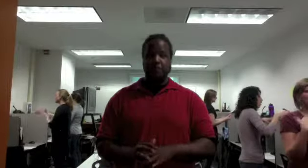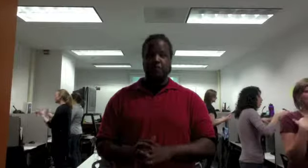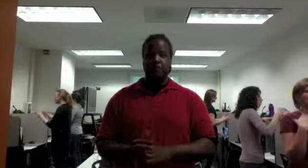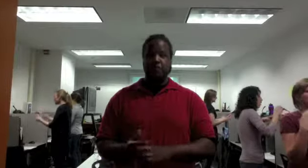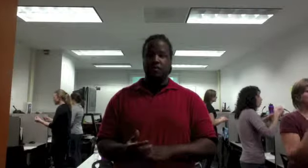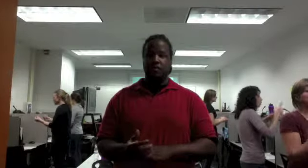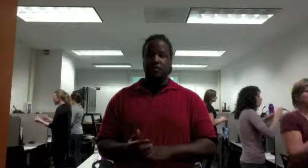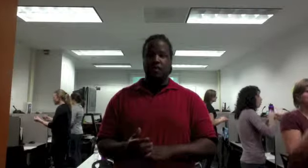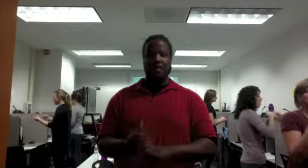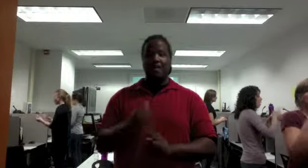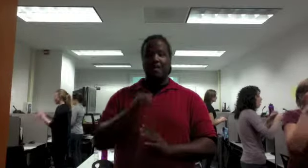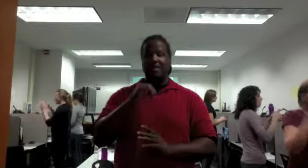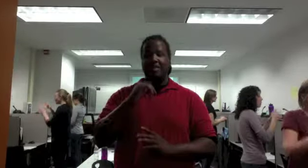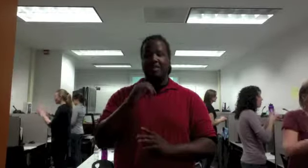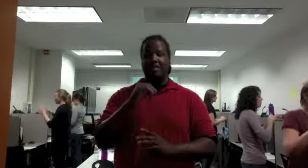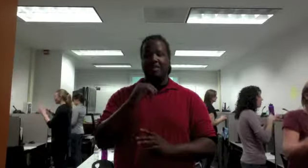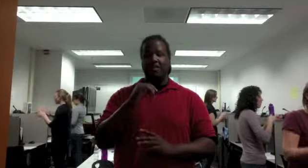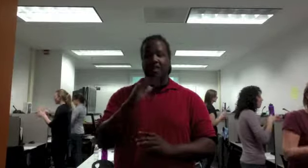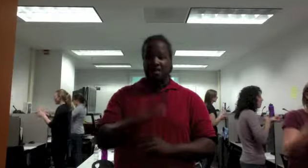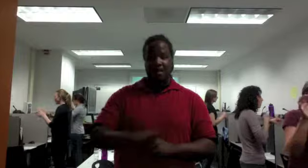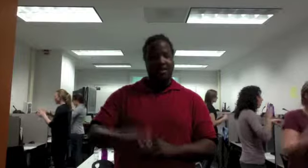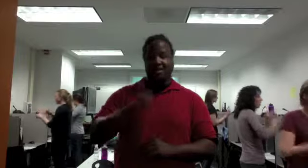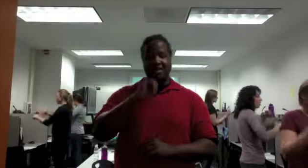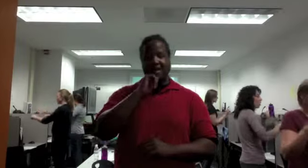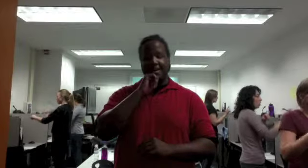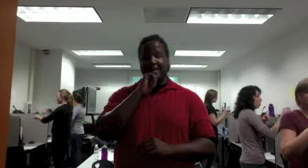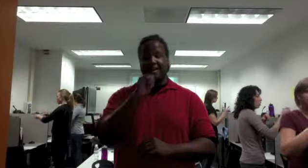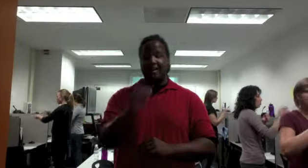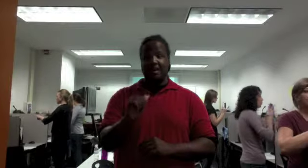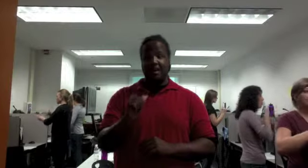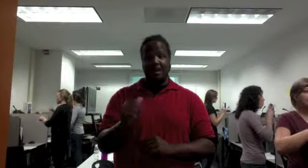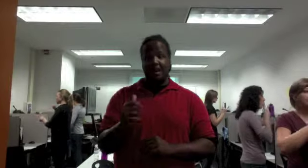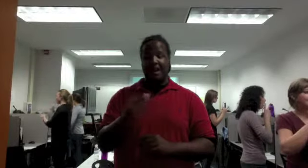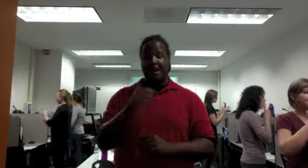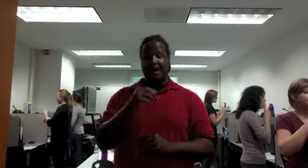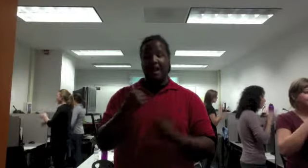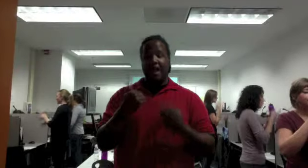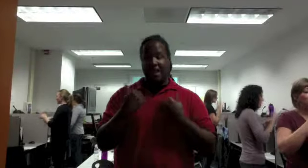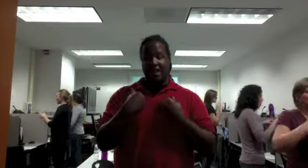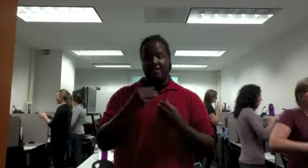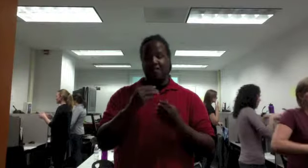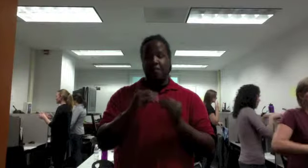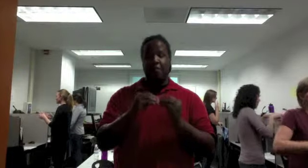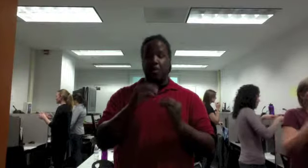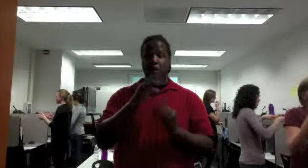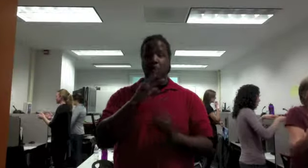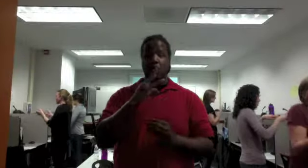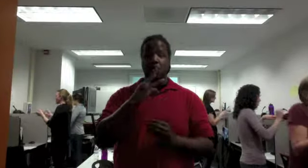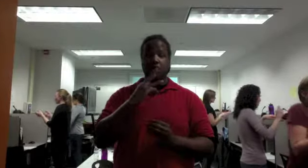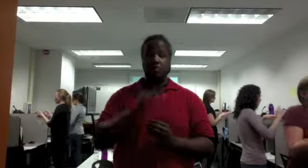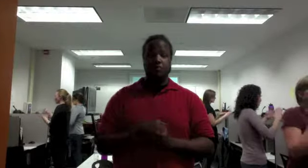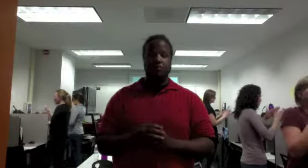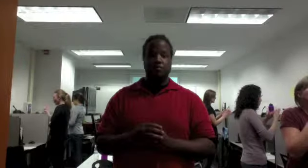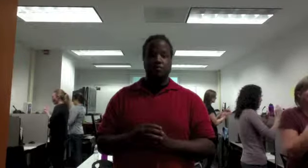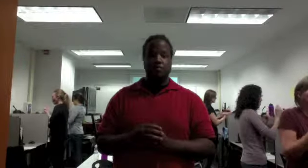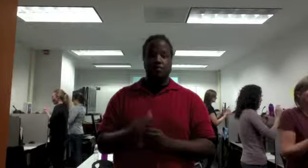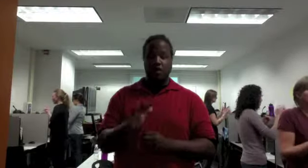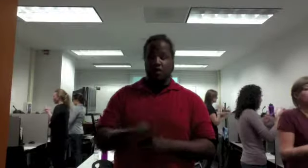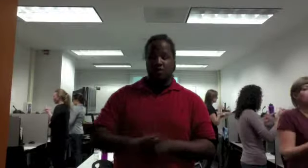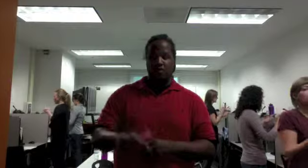so much rain for an extended period of time that it couldn't hold any more water. If the ground gets to the point where it's saturated,